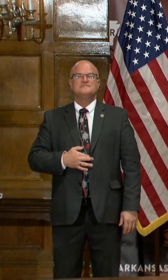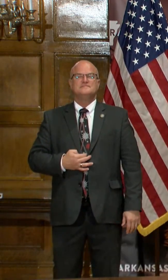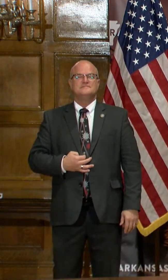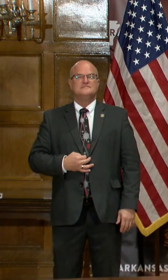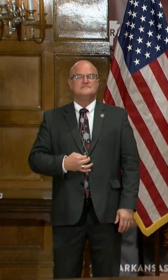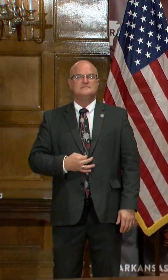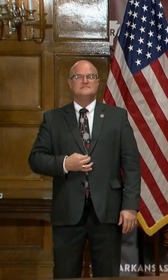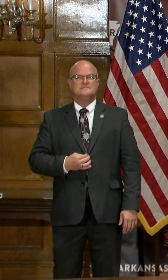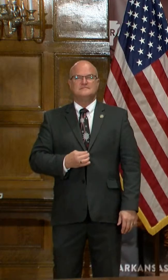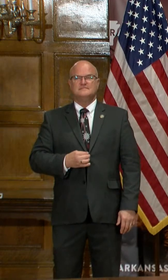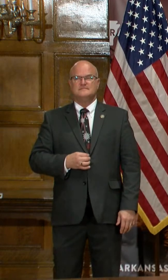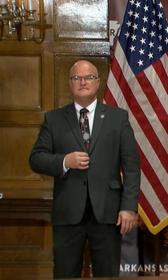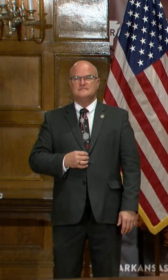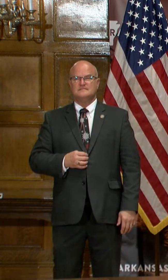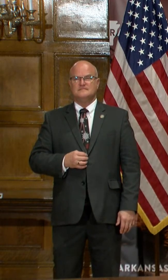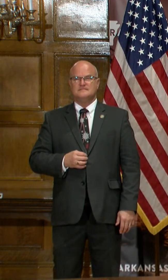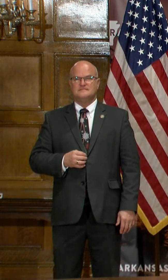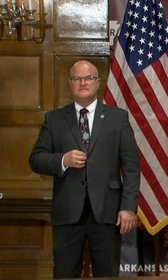Thank you.